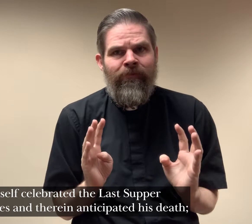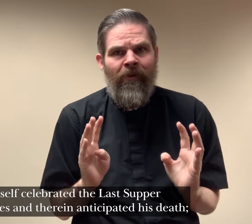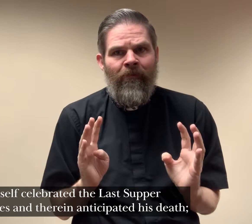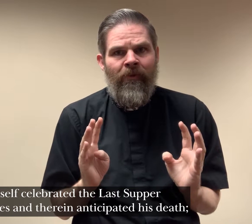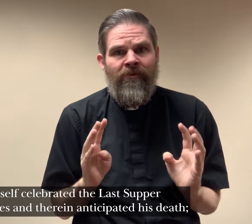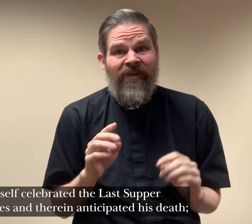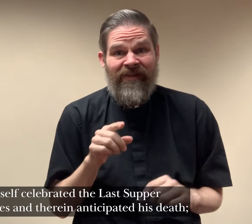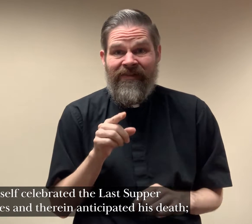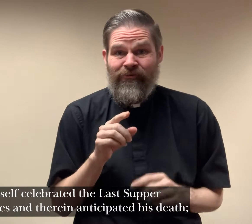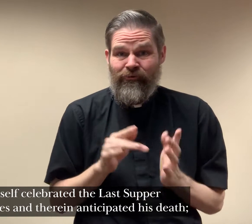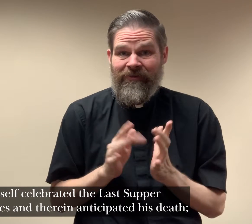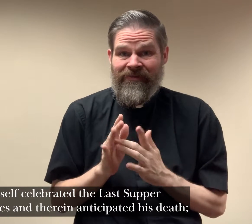death.